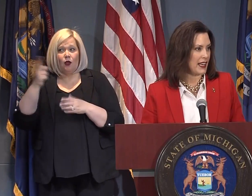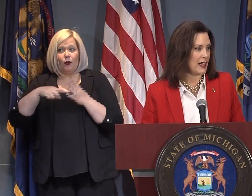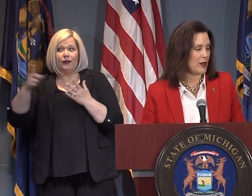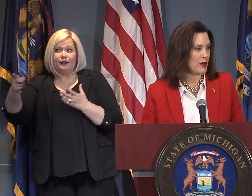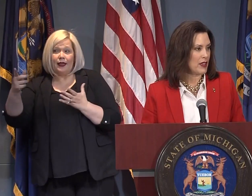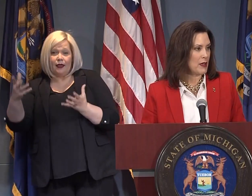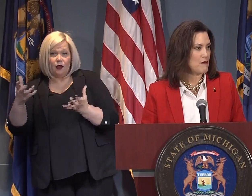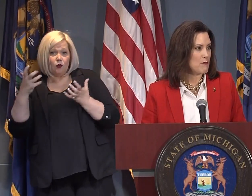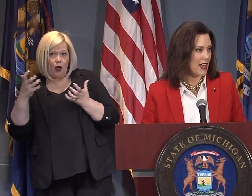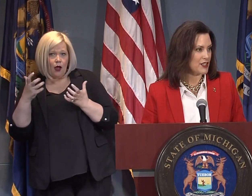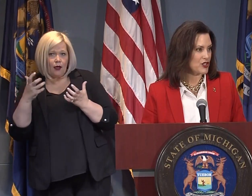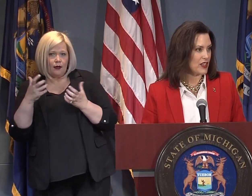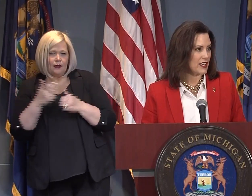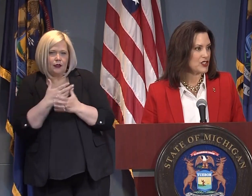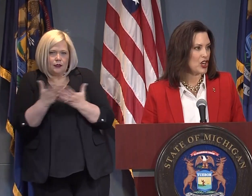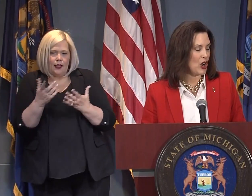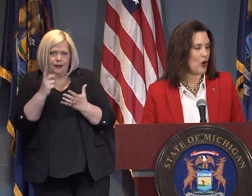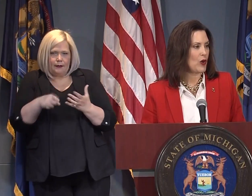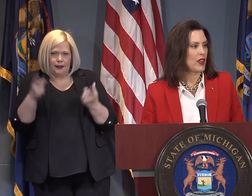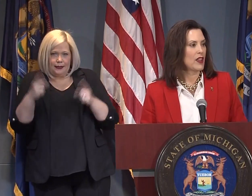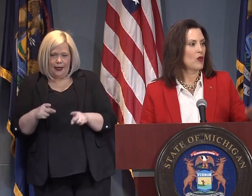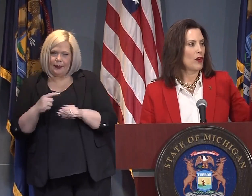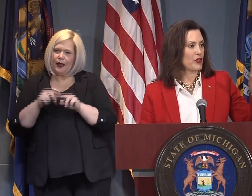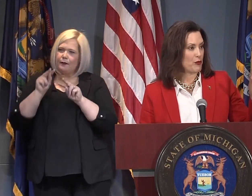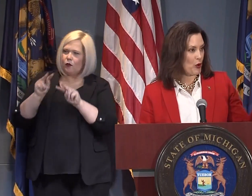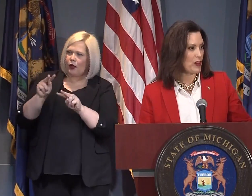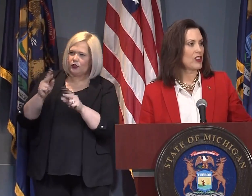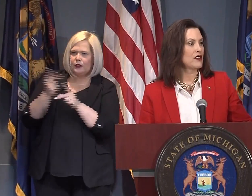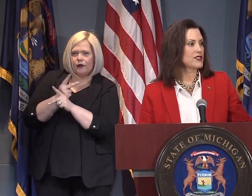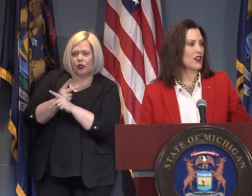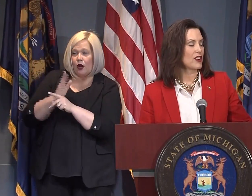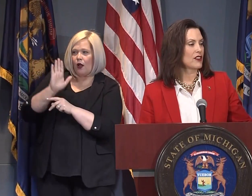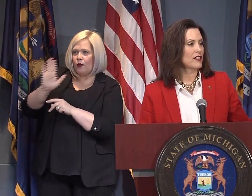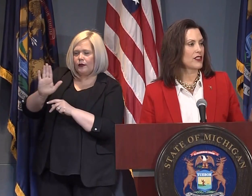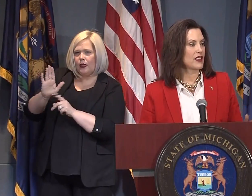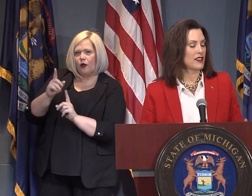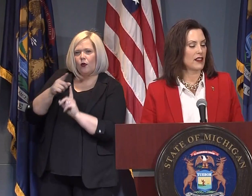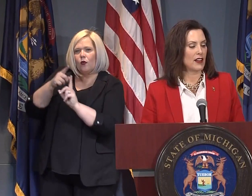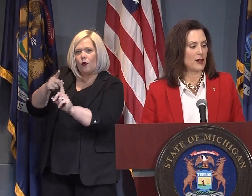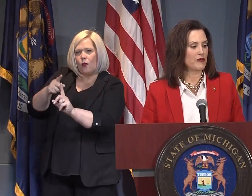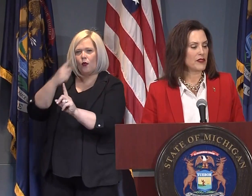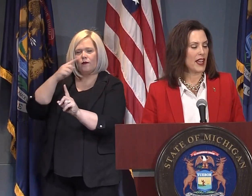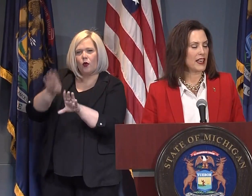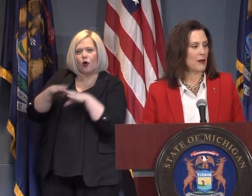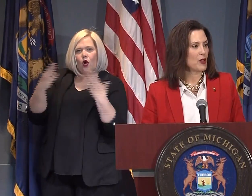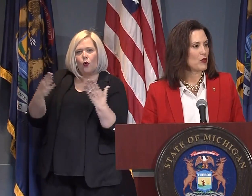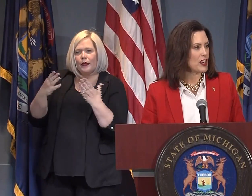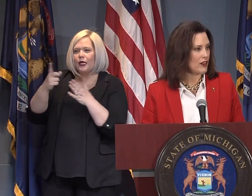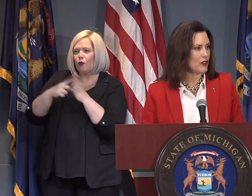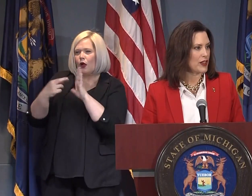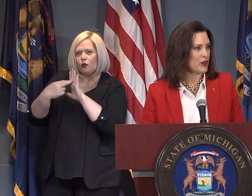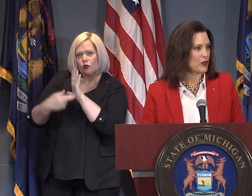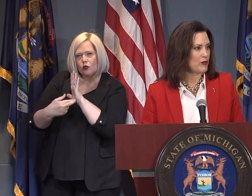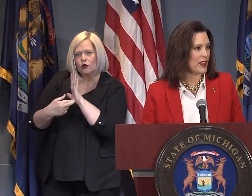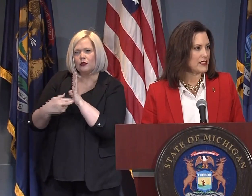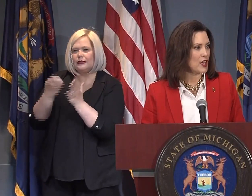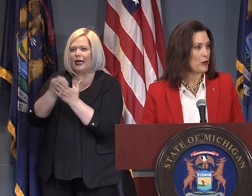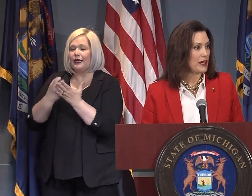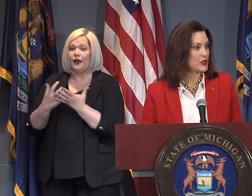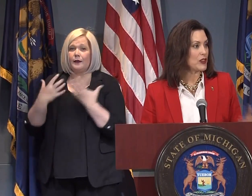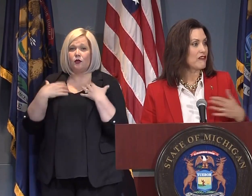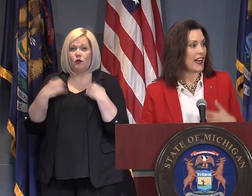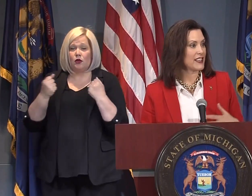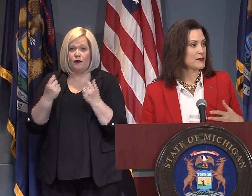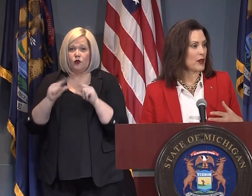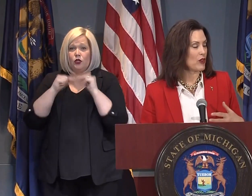but I am monitoring it to know what their protocols are. The economic recovery group that is